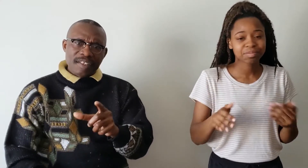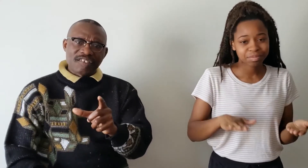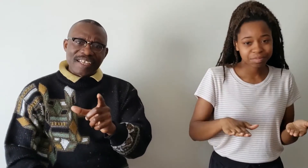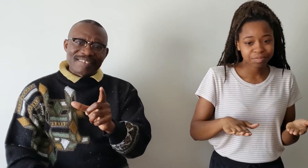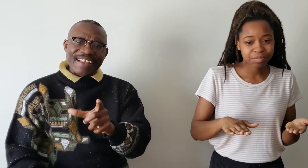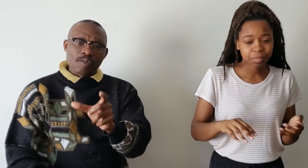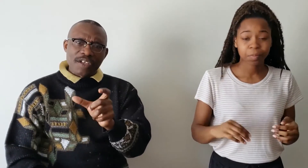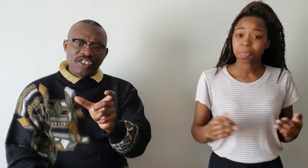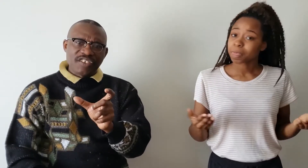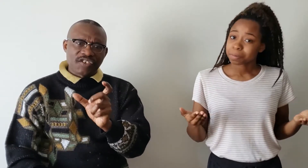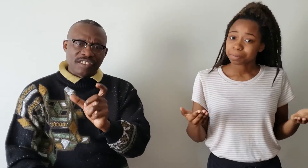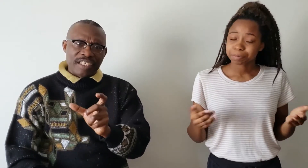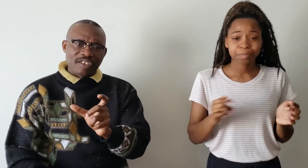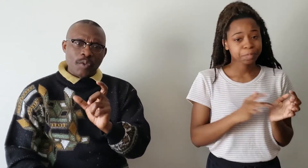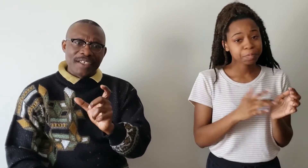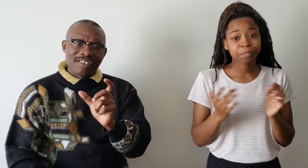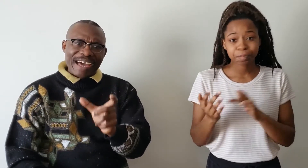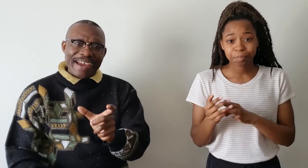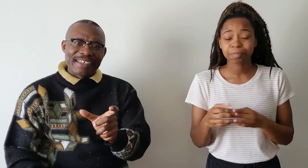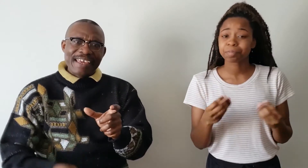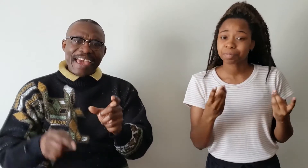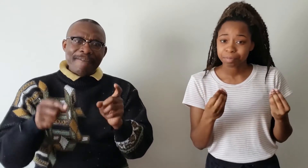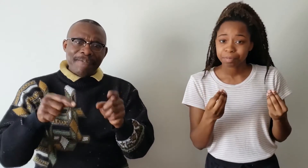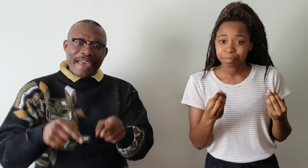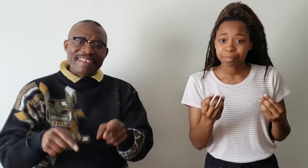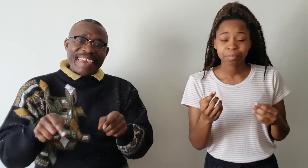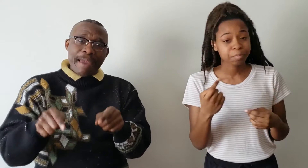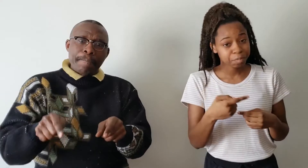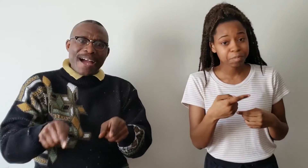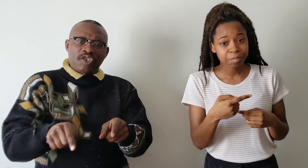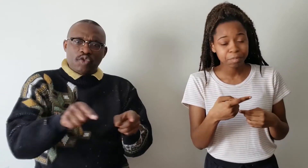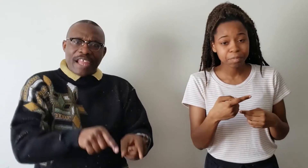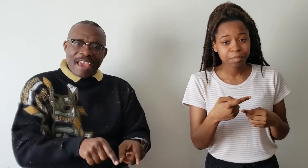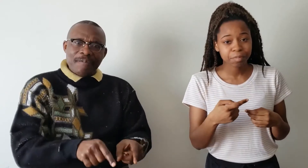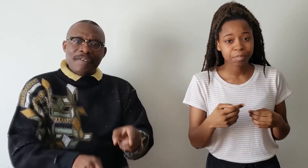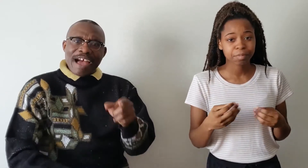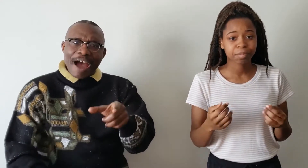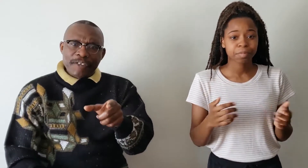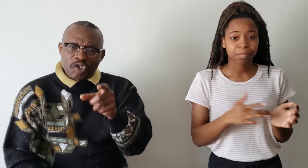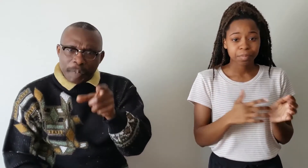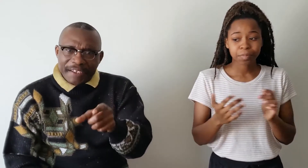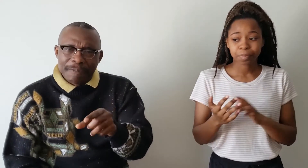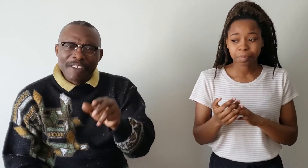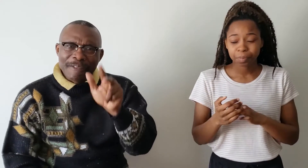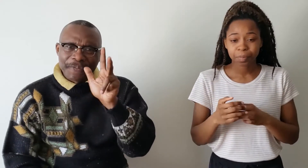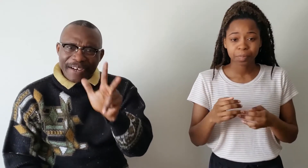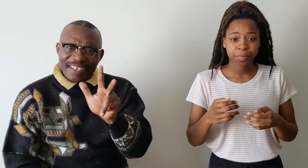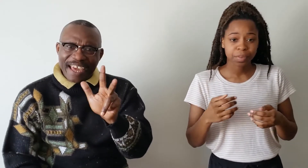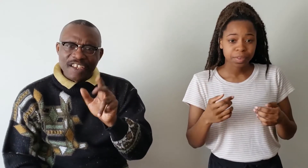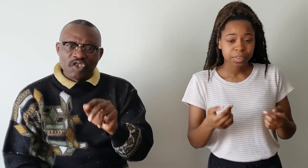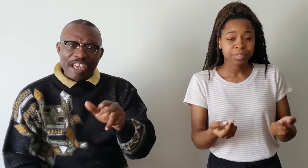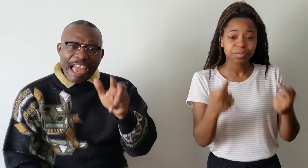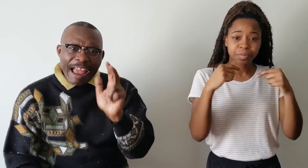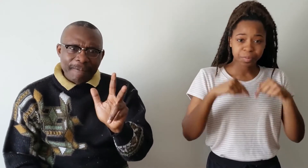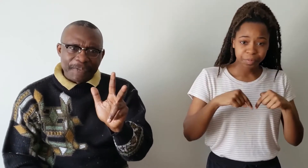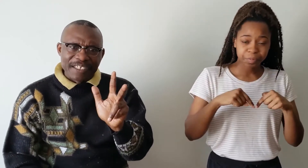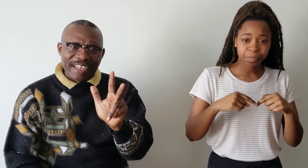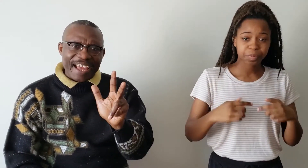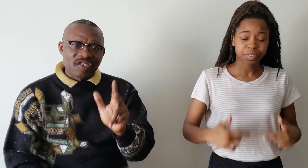is exactly what Jesus did when he died and then came back to life after spending 3 days and 3 nights in